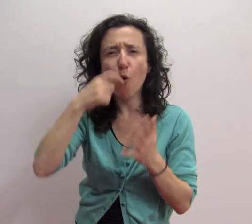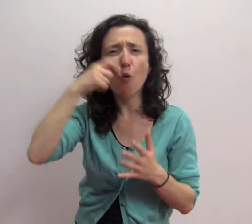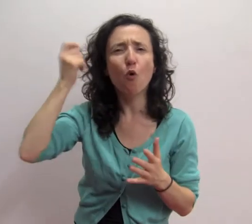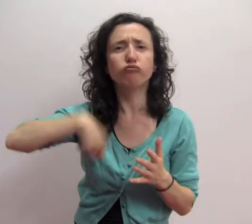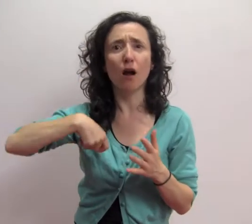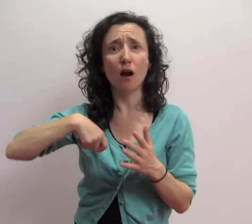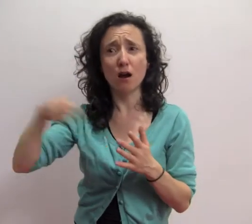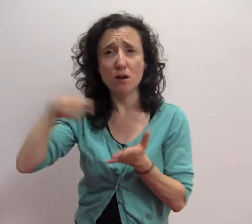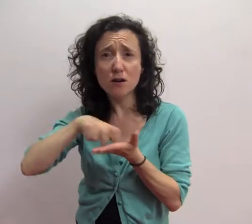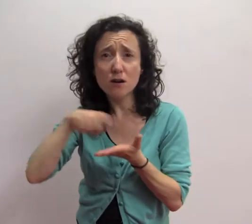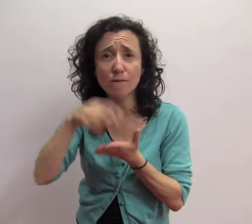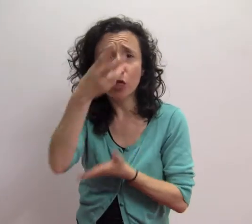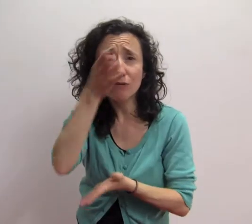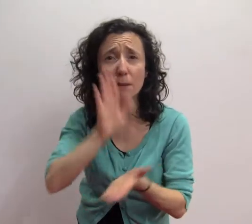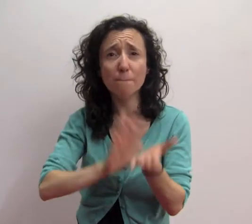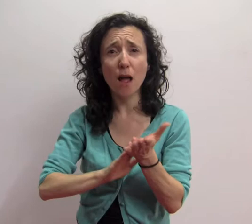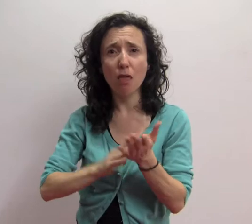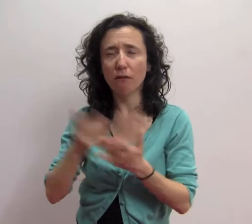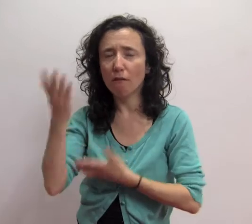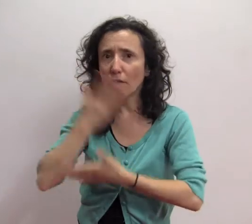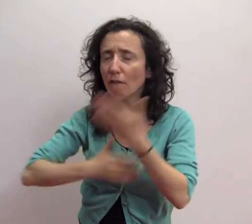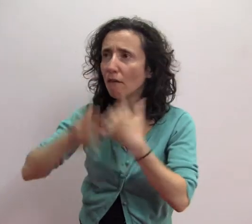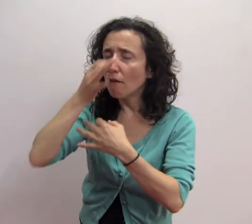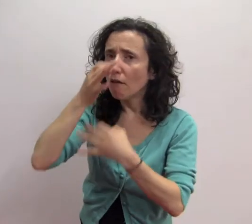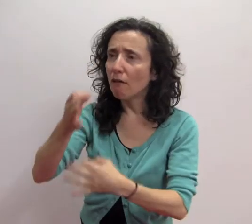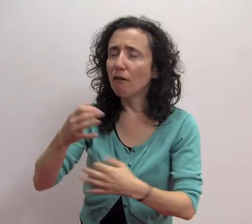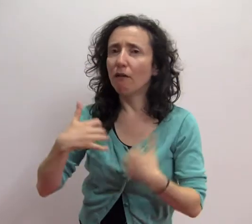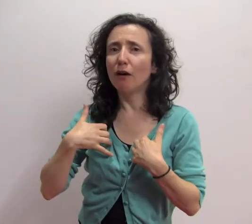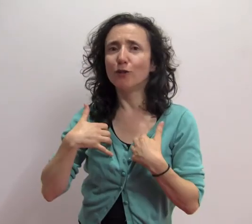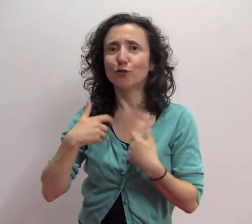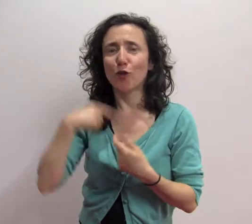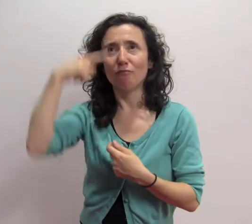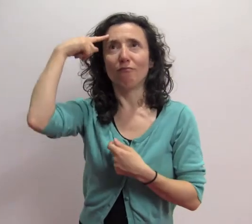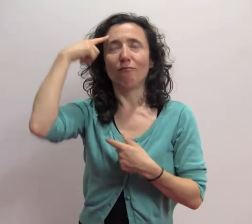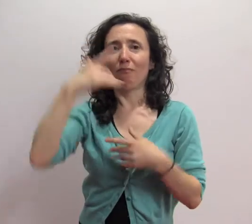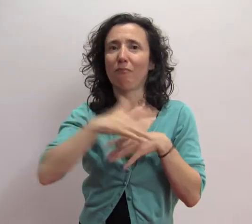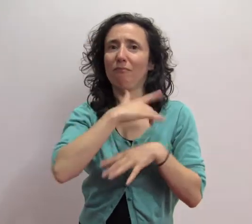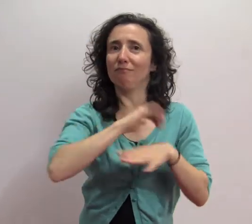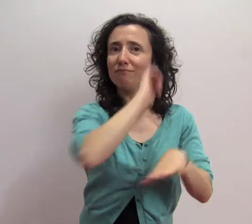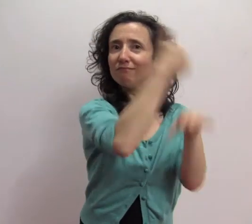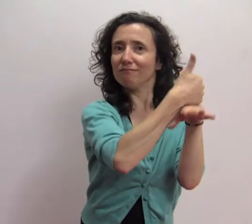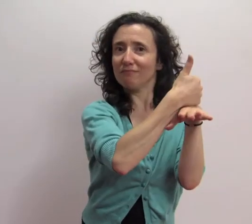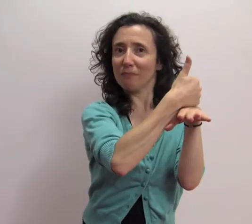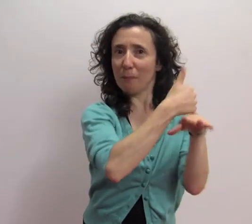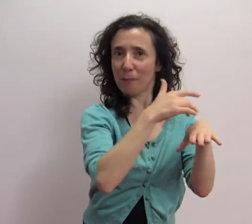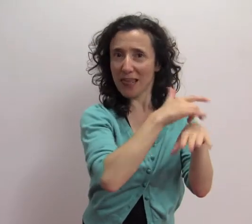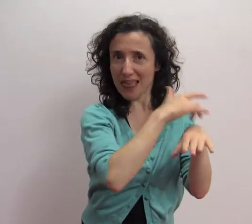walk through a forest, through Russia, through the Ukraine, for 3 months. And as he told me the story, I found myself becoming